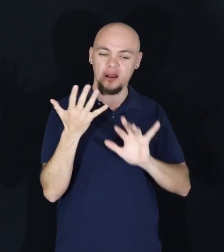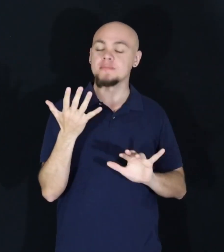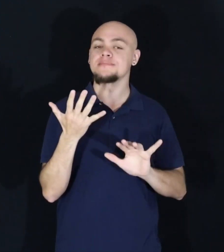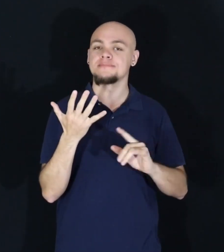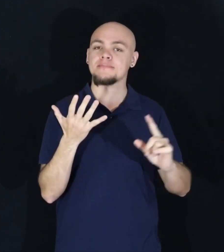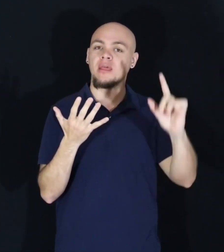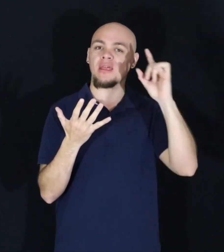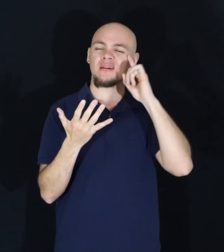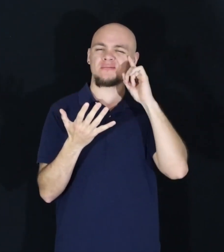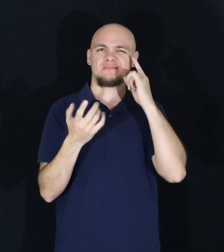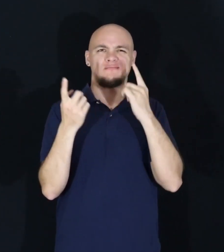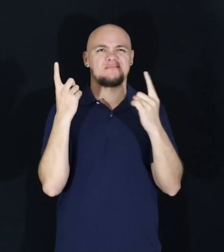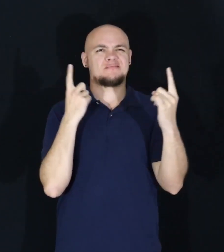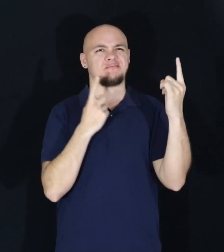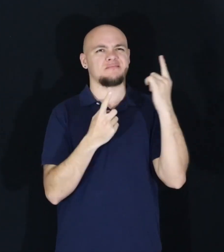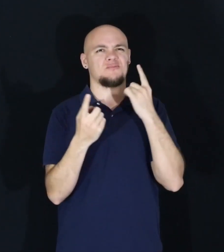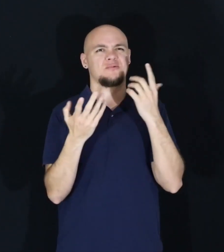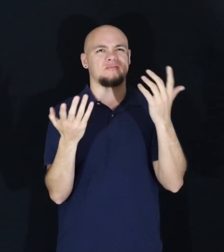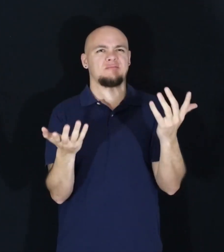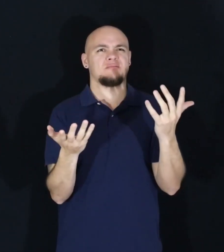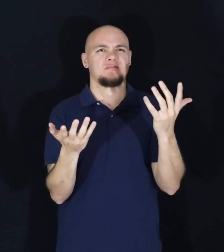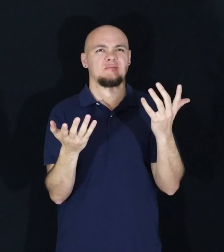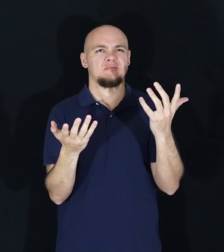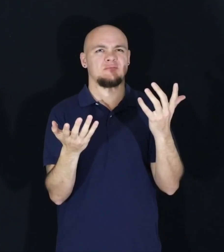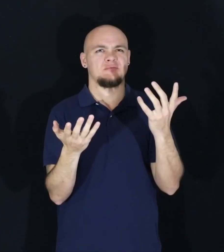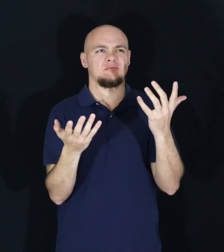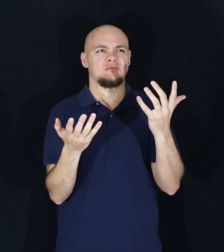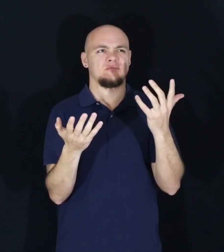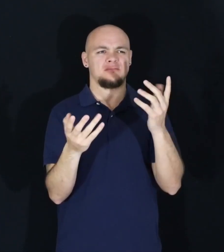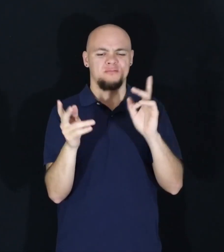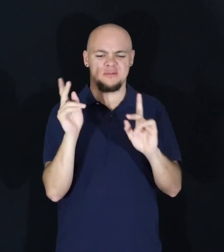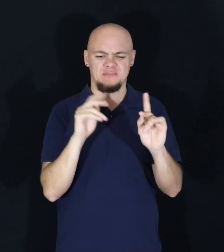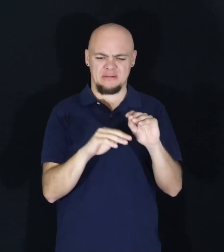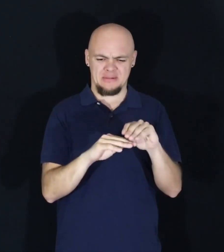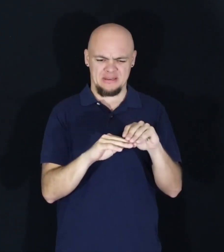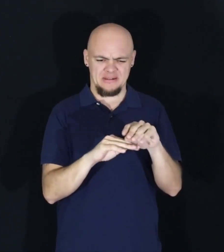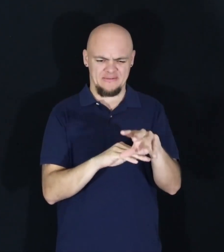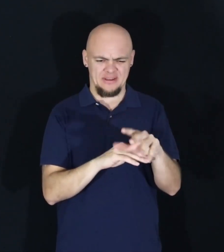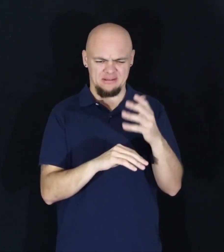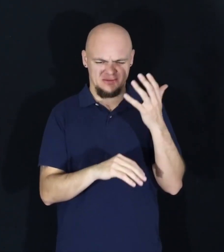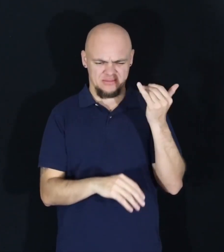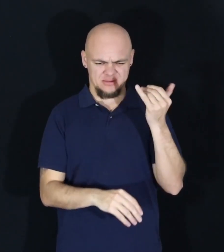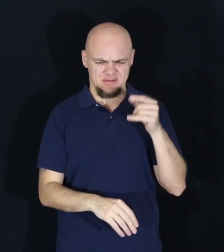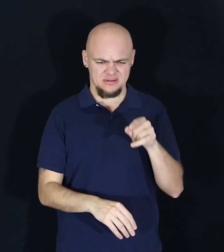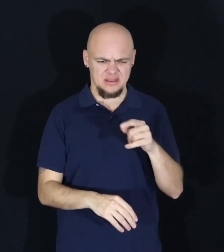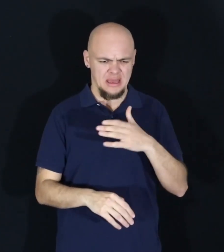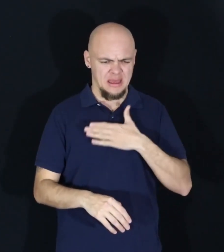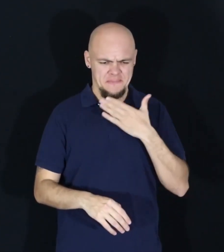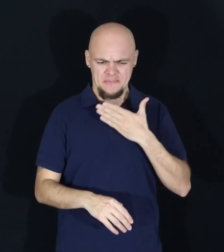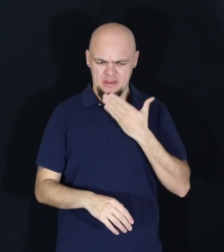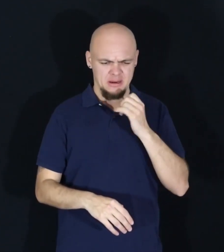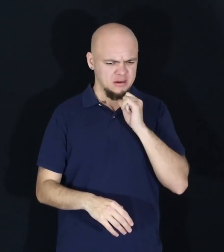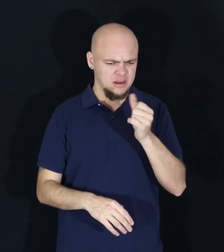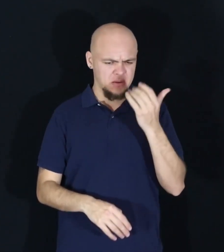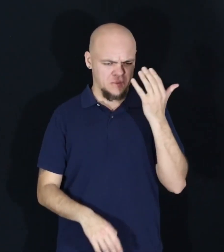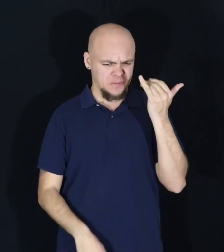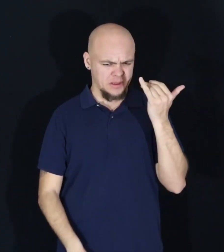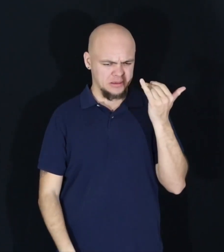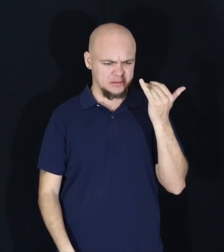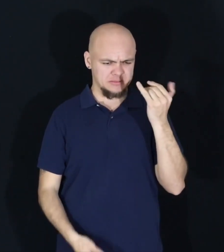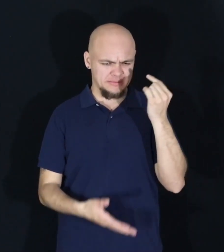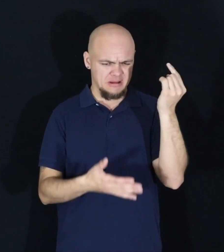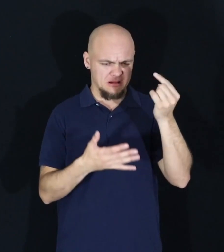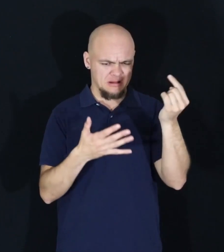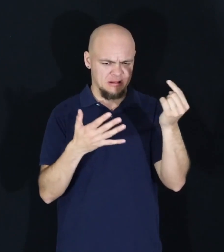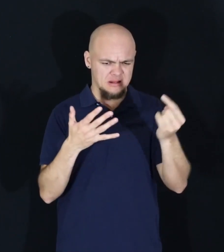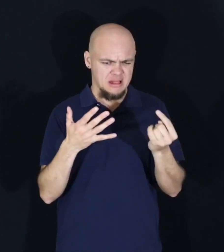mind can only wonder, what affects these people? Why aren't they happy? All these